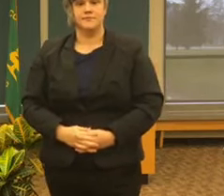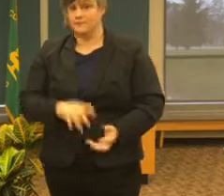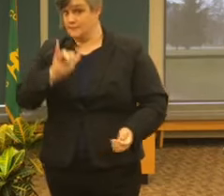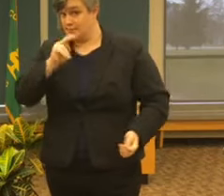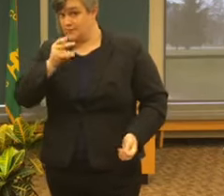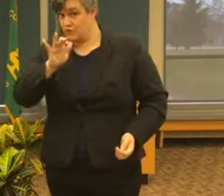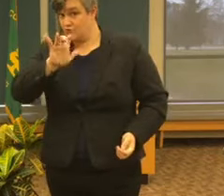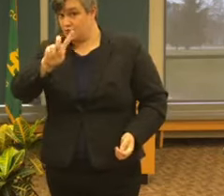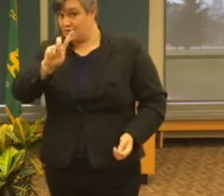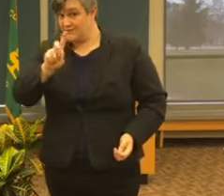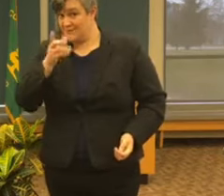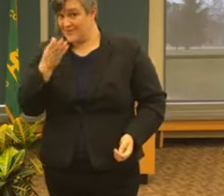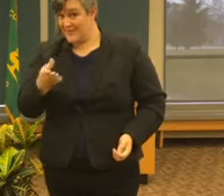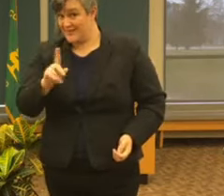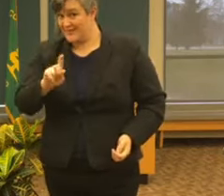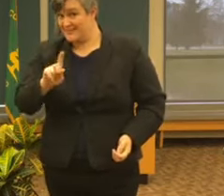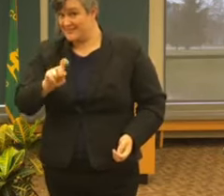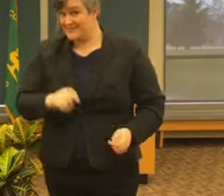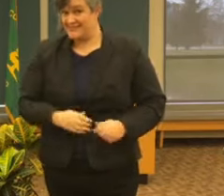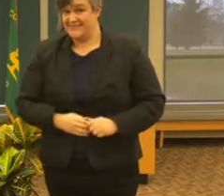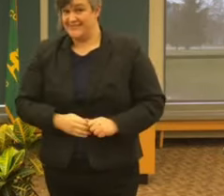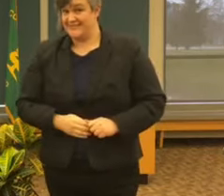Ingrid, are you there?